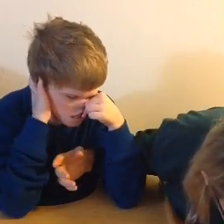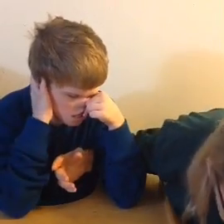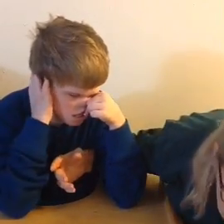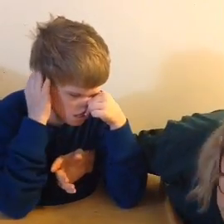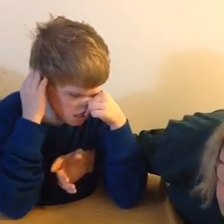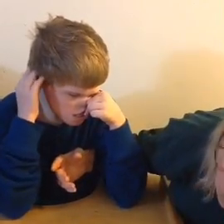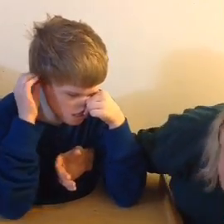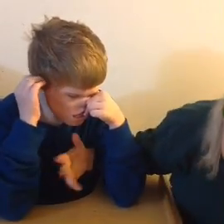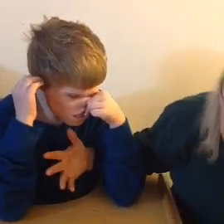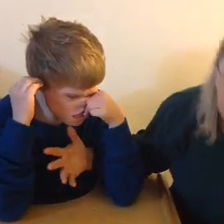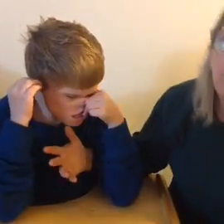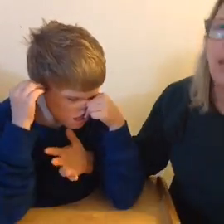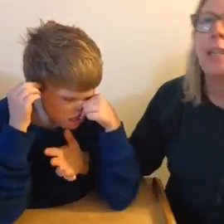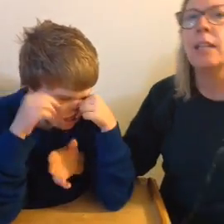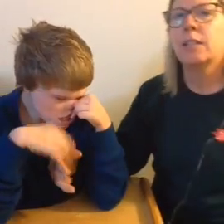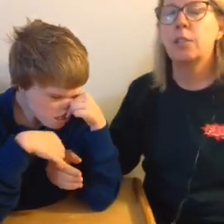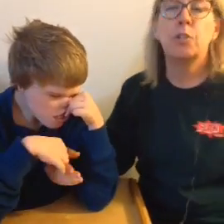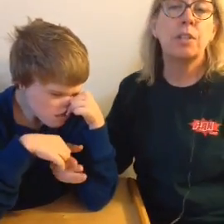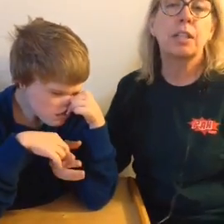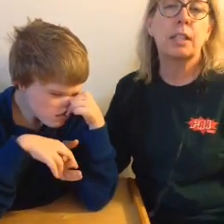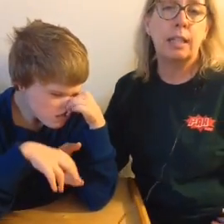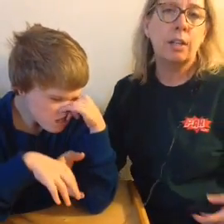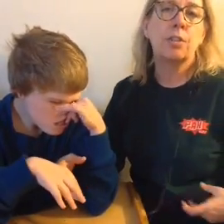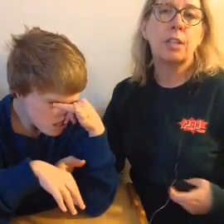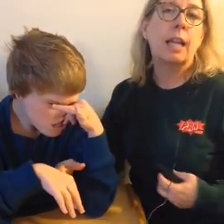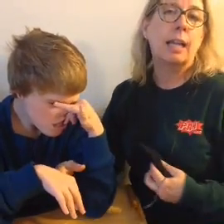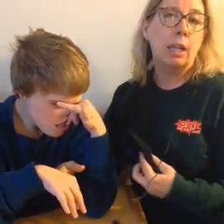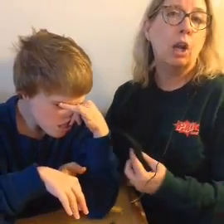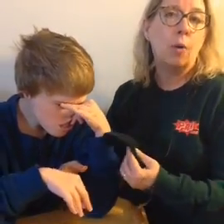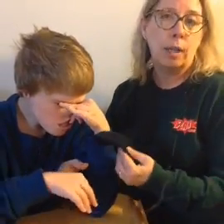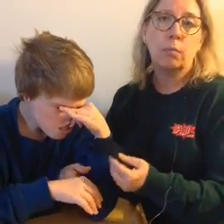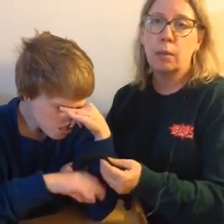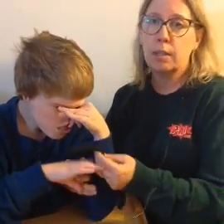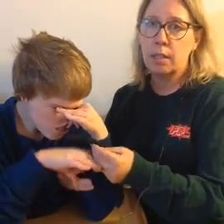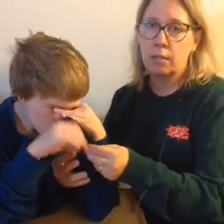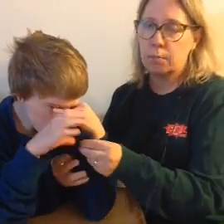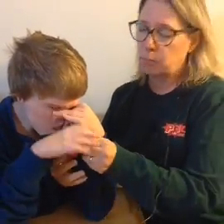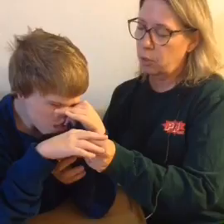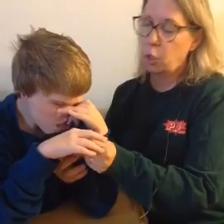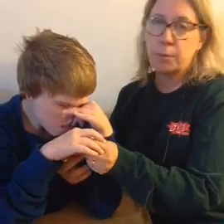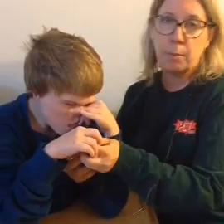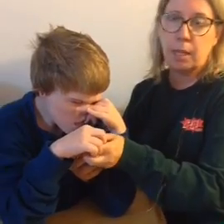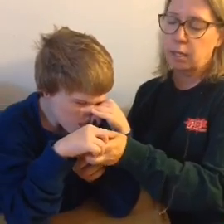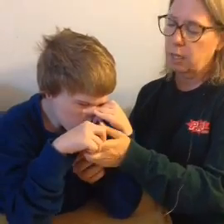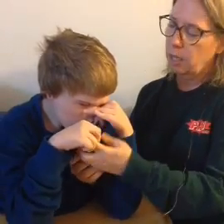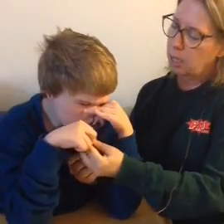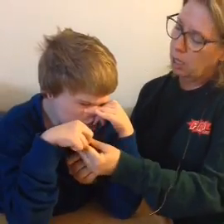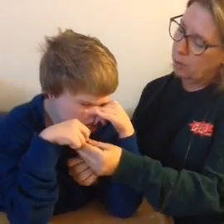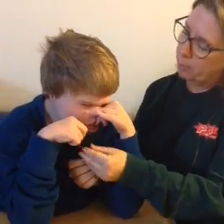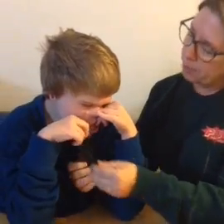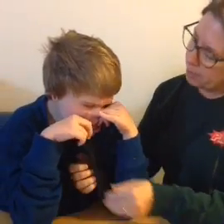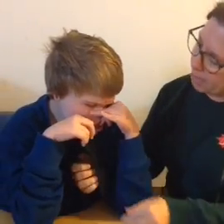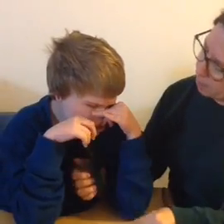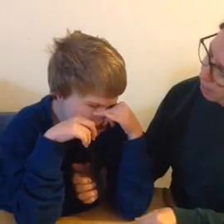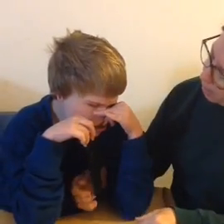it sort of proves that he is intrinsically understanding and knowing what these terms mean. Okay, what's that, Max?